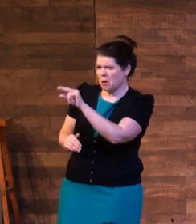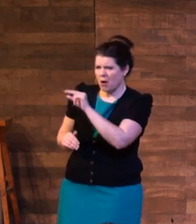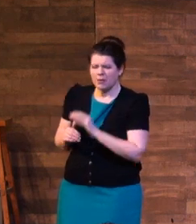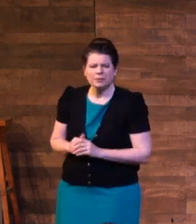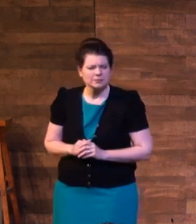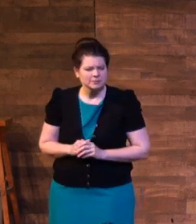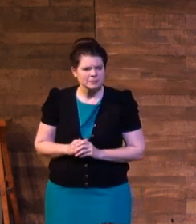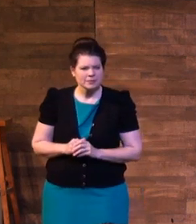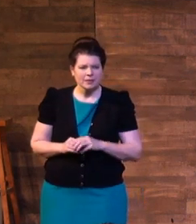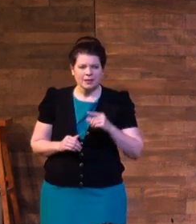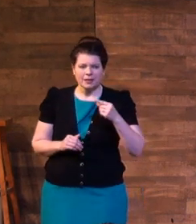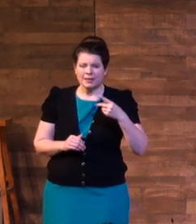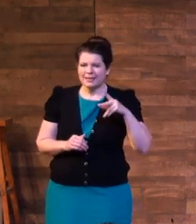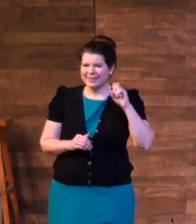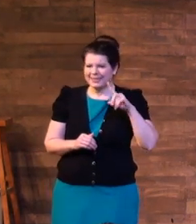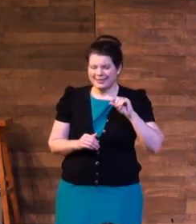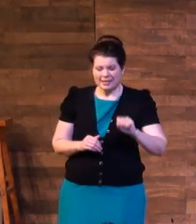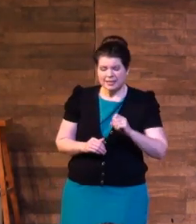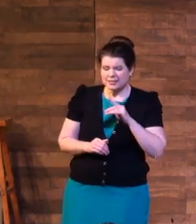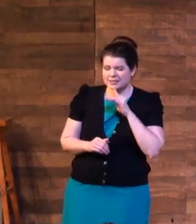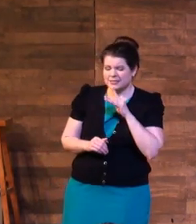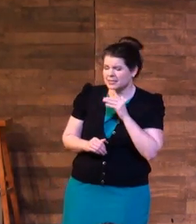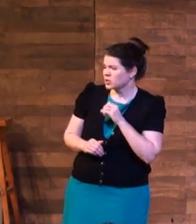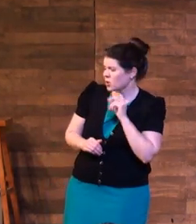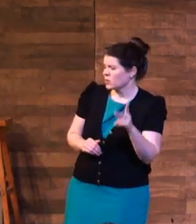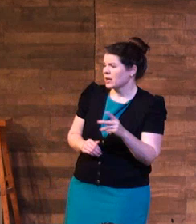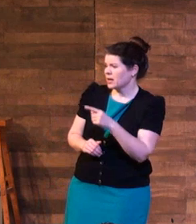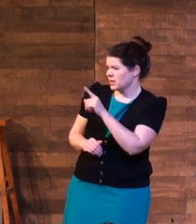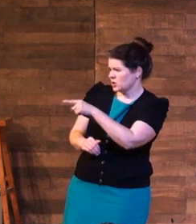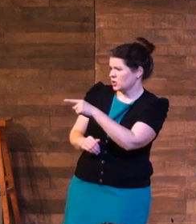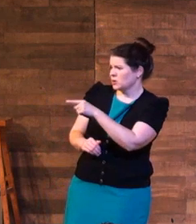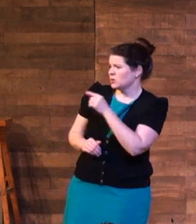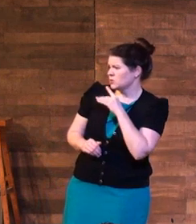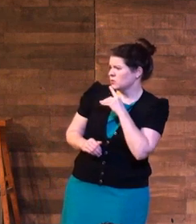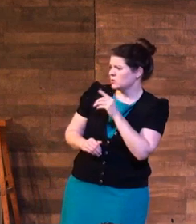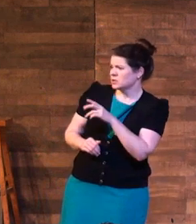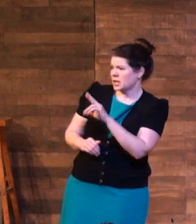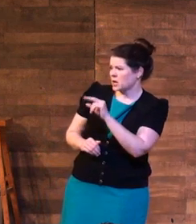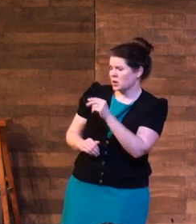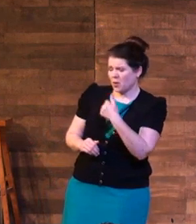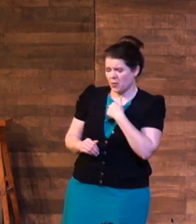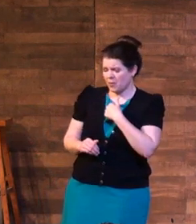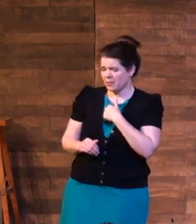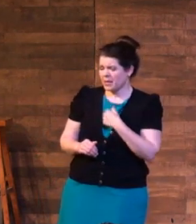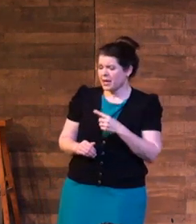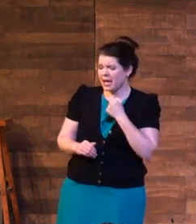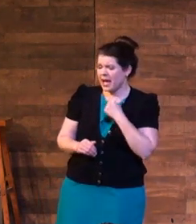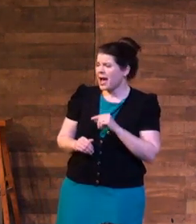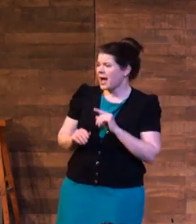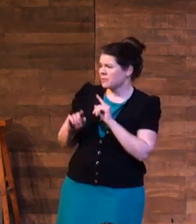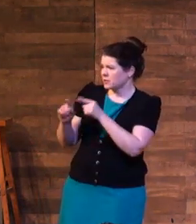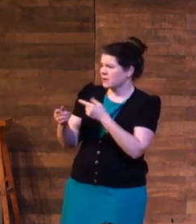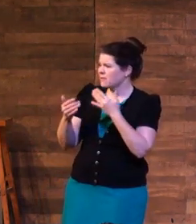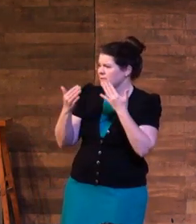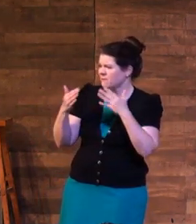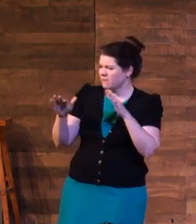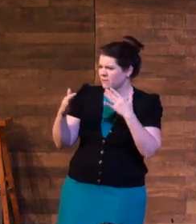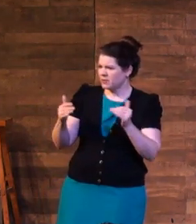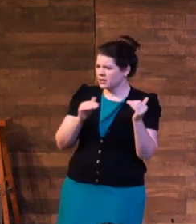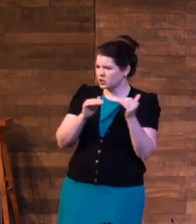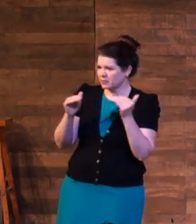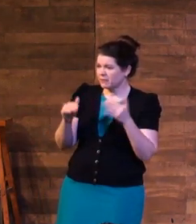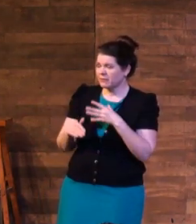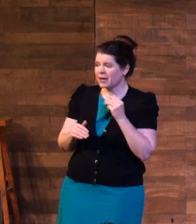"Okay, since you said no, when I finish driving out the Midianites, I'm going to come back here and rip you to shreds with thorns and